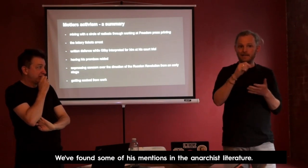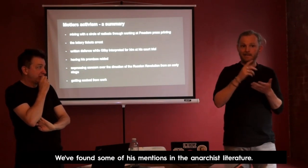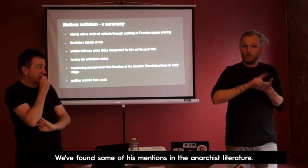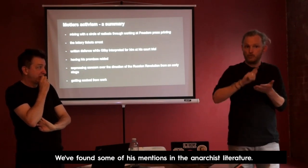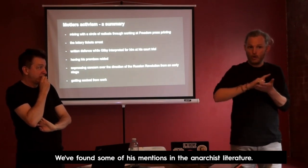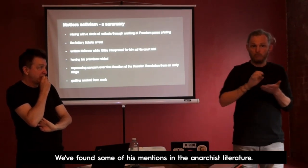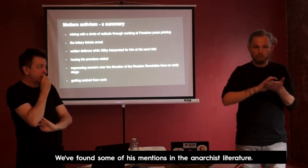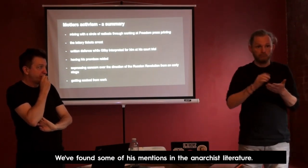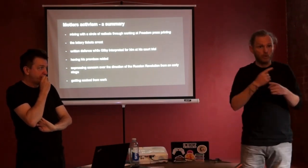him in anarchist